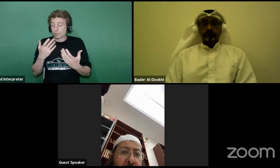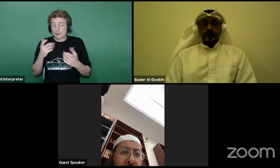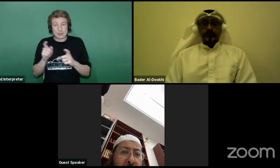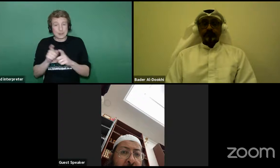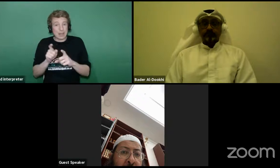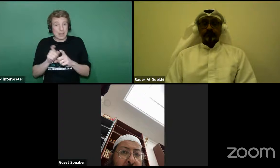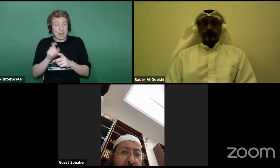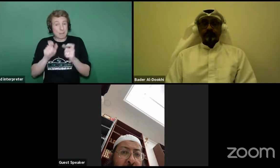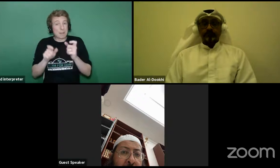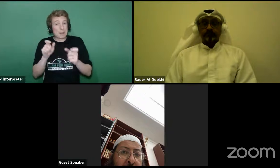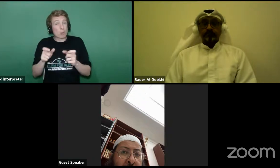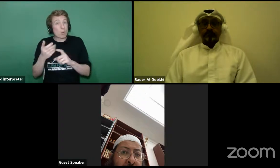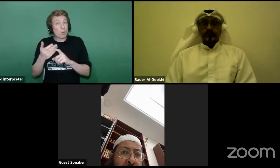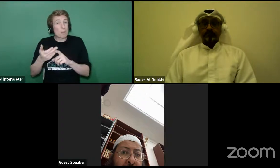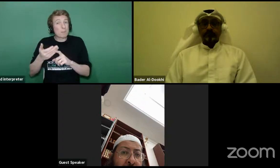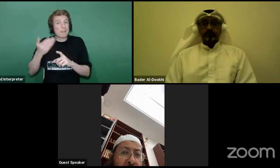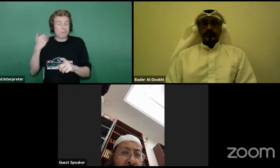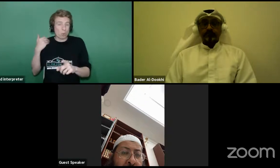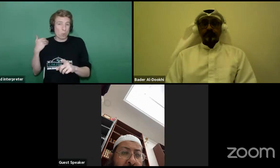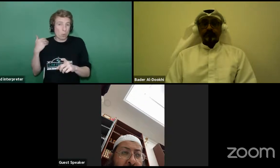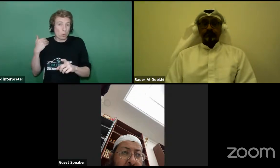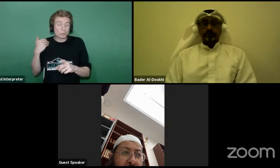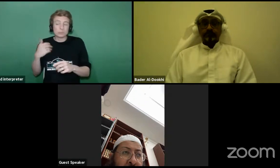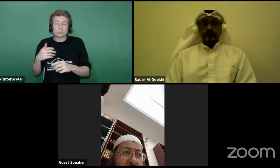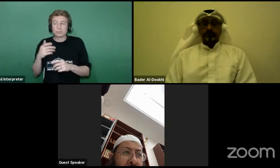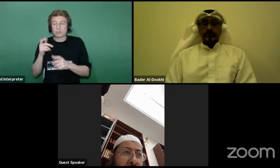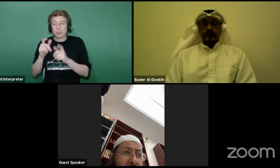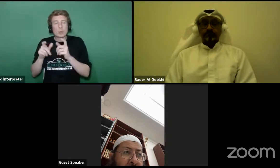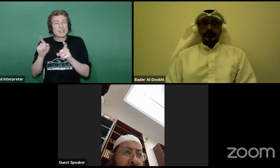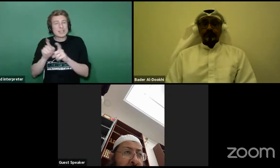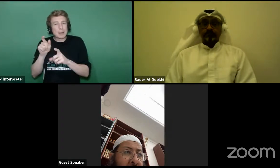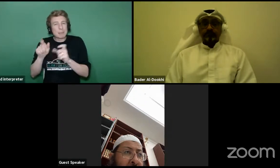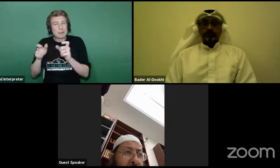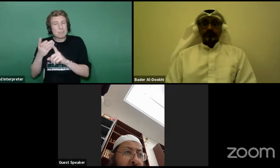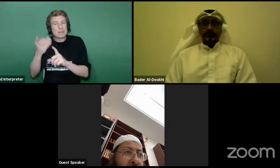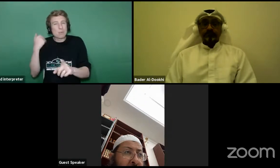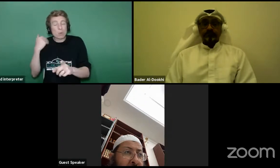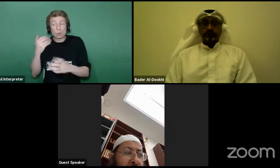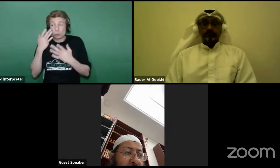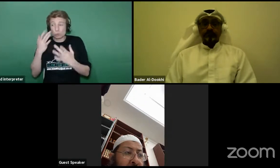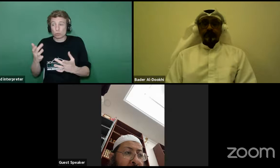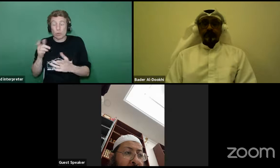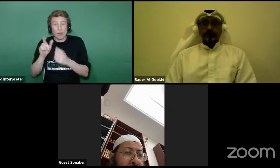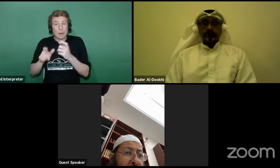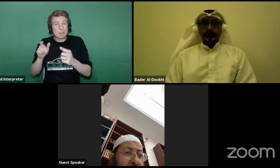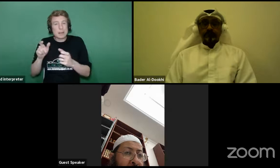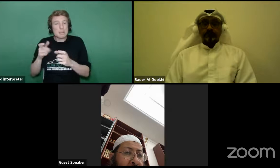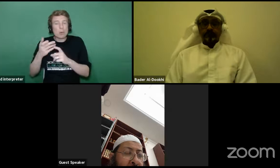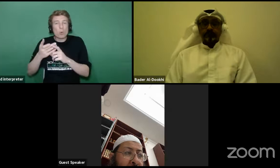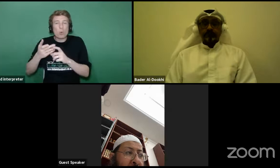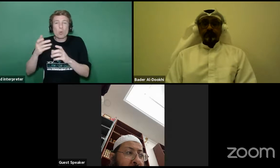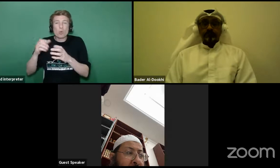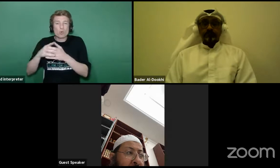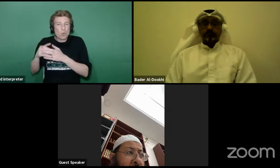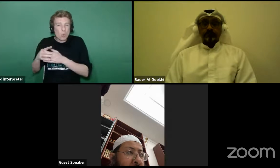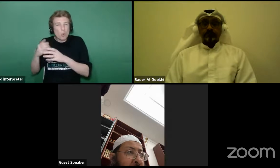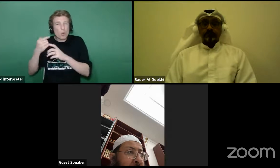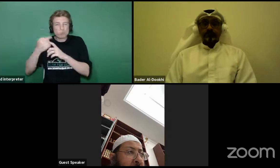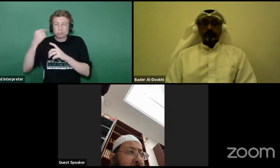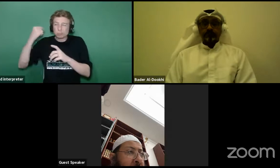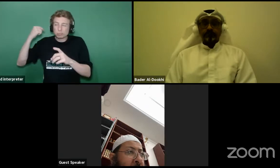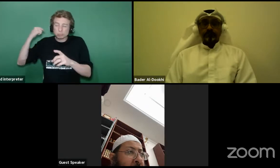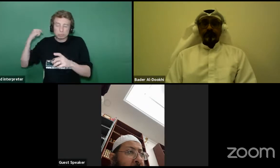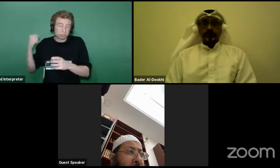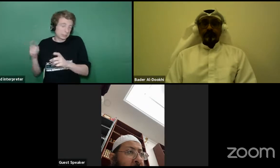you, that fasting was legislated upon the previous nations, and as it was obligated upon